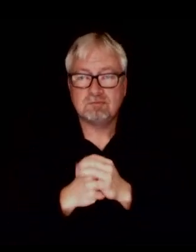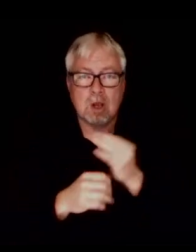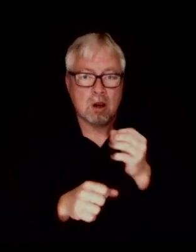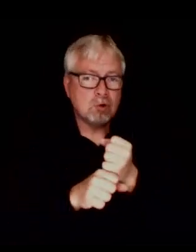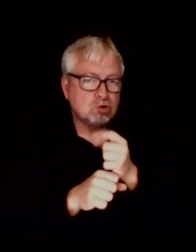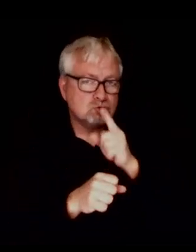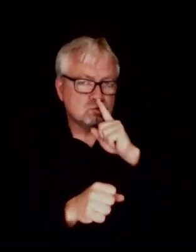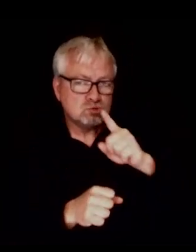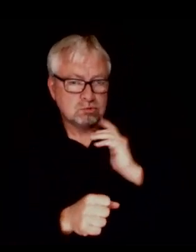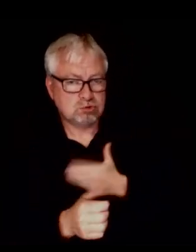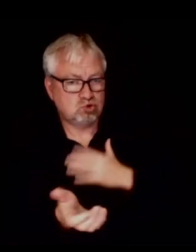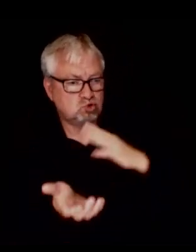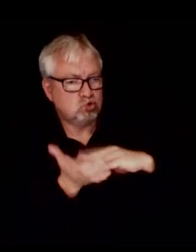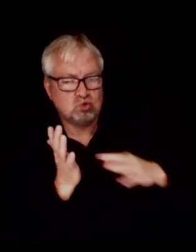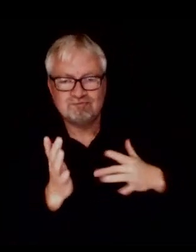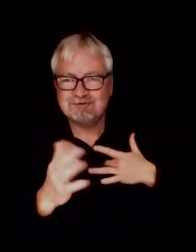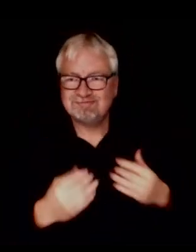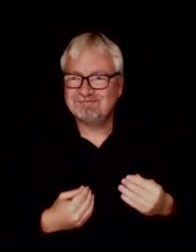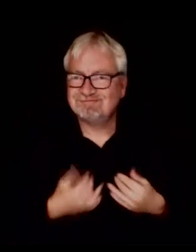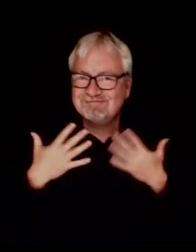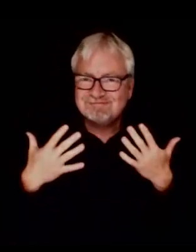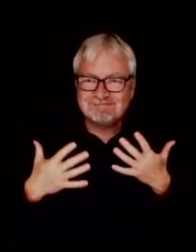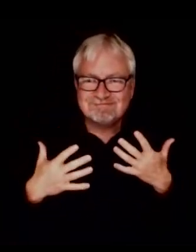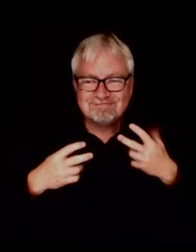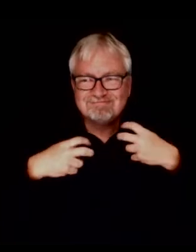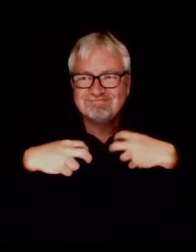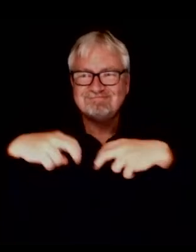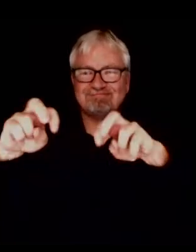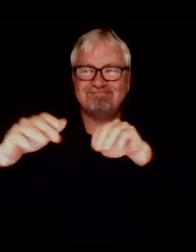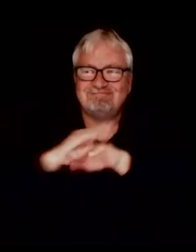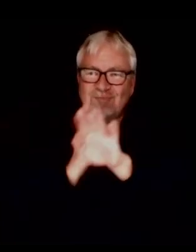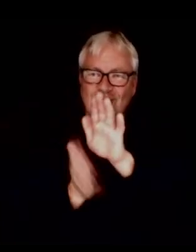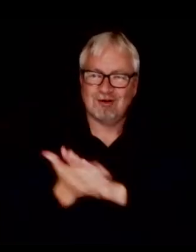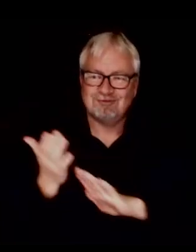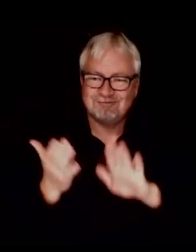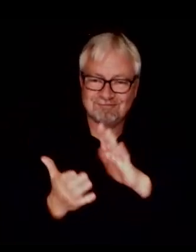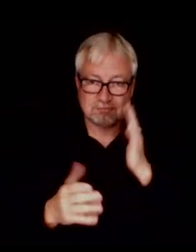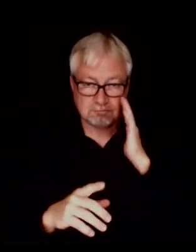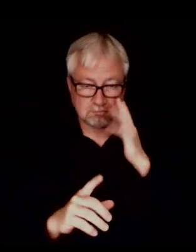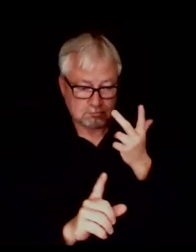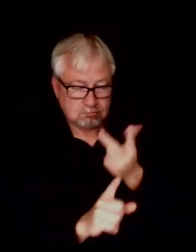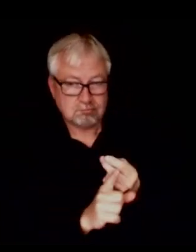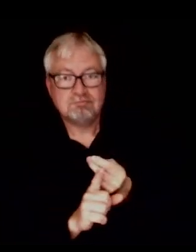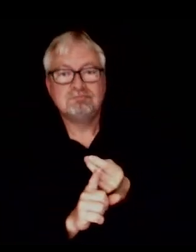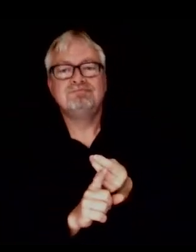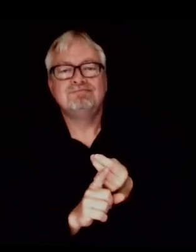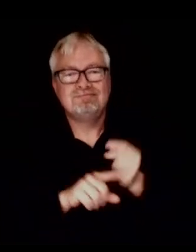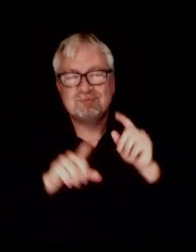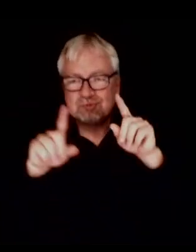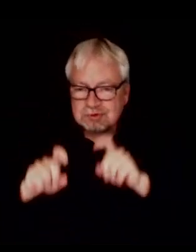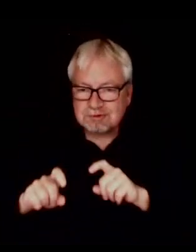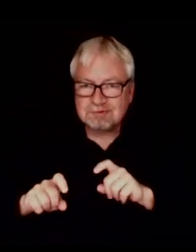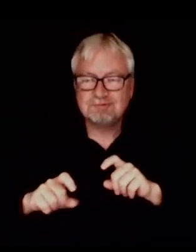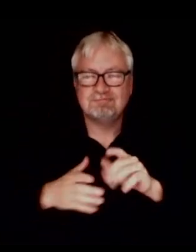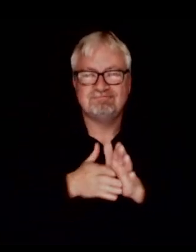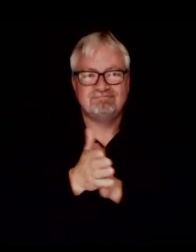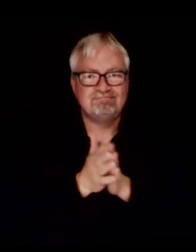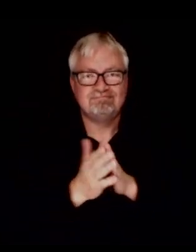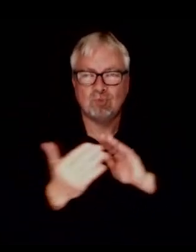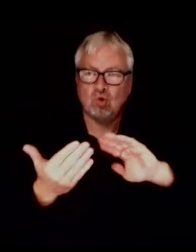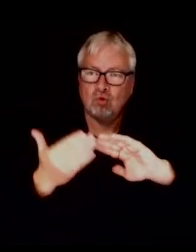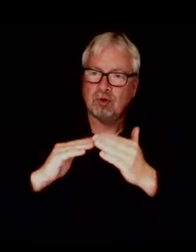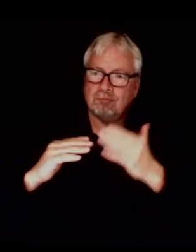school, the Department of Health continues to provide guidance and resources that are going to ensure that the events that we have for our students and staff and families are